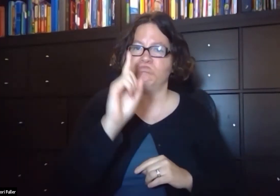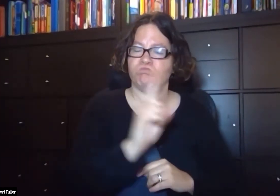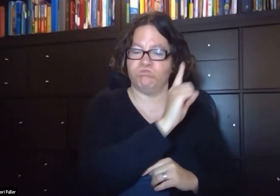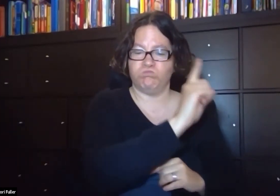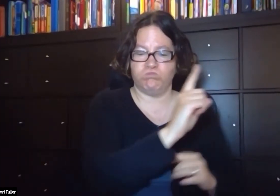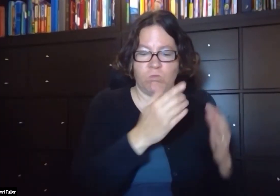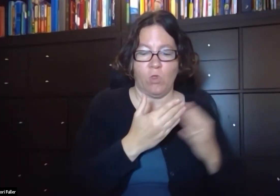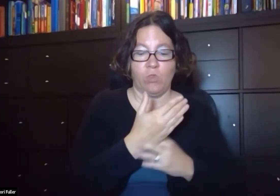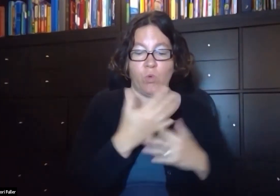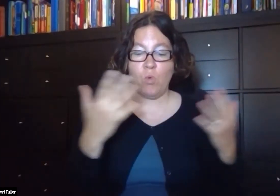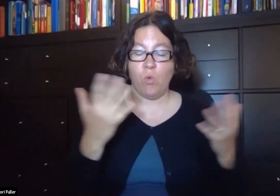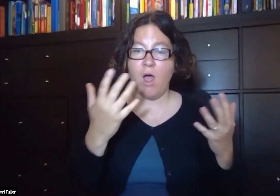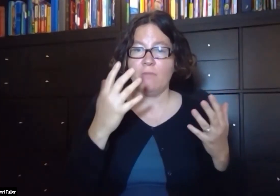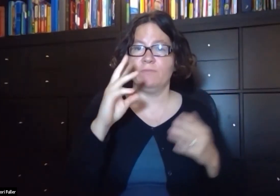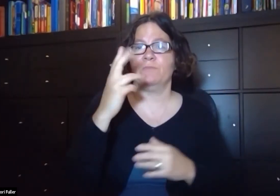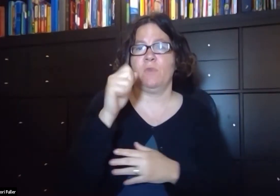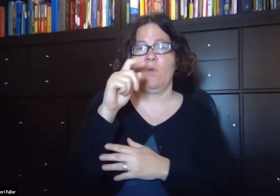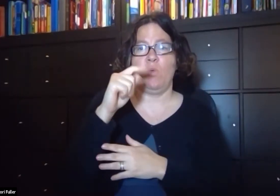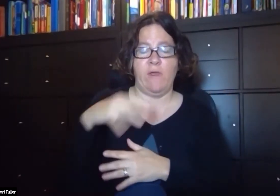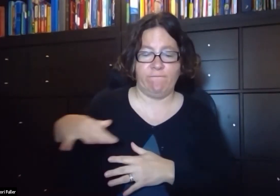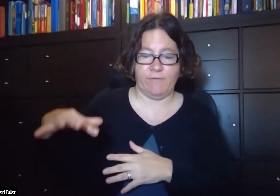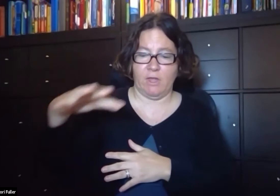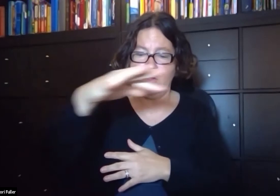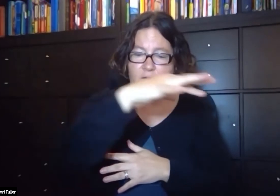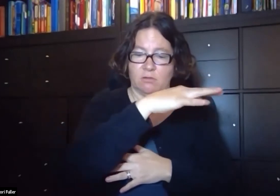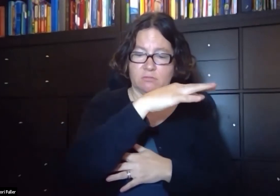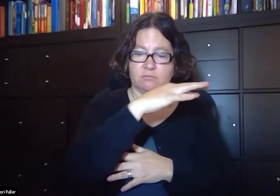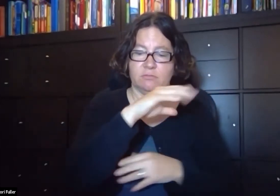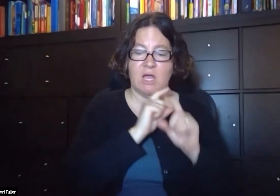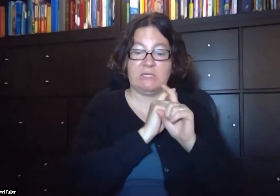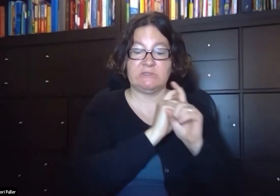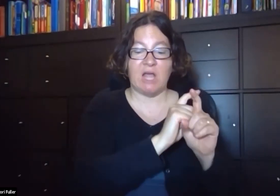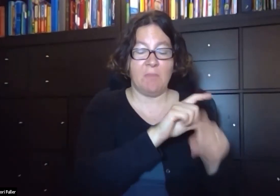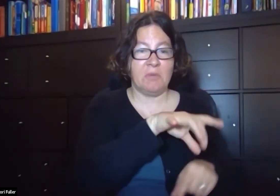as Jesus was going through the wheat fields,